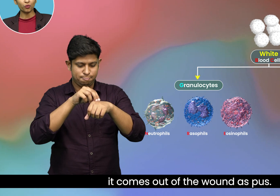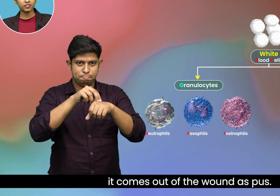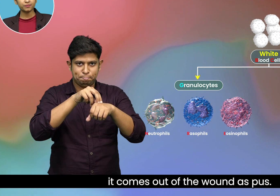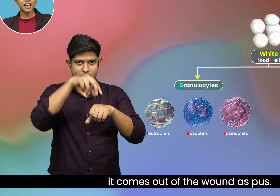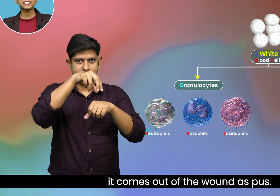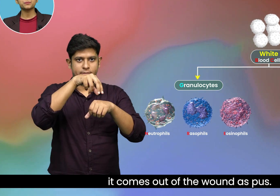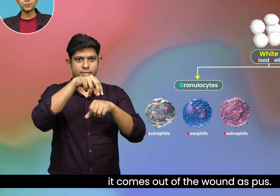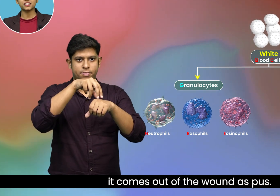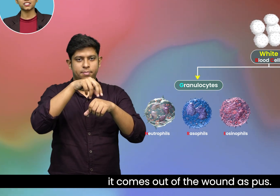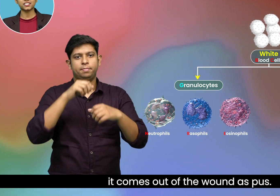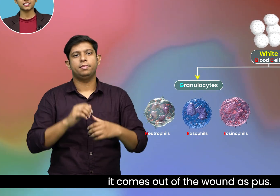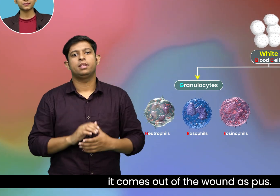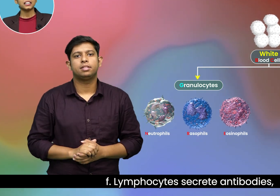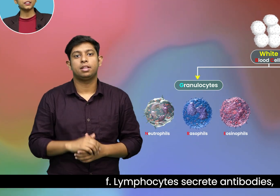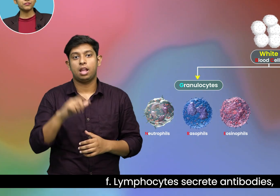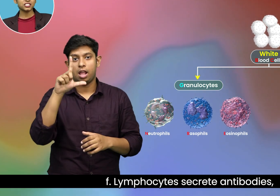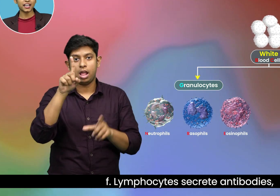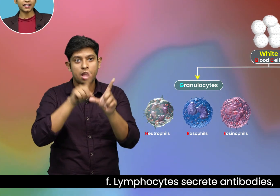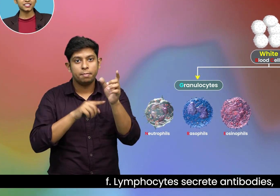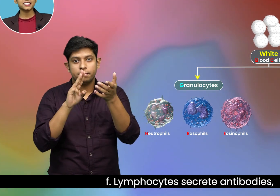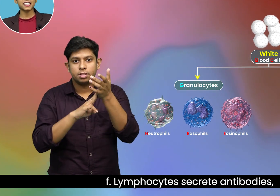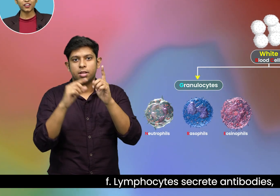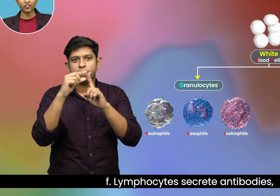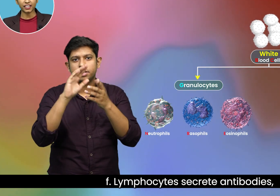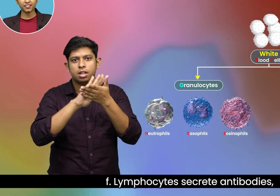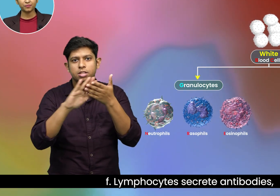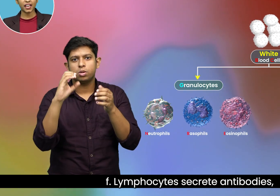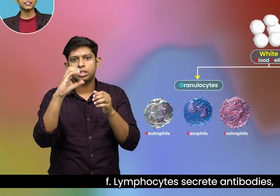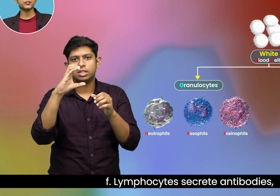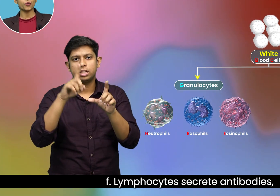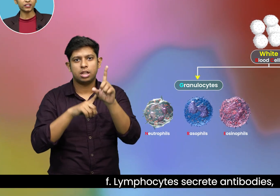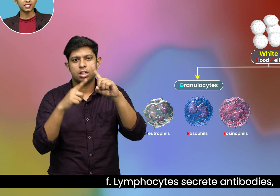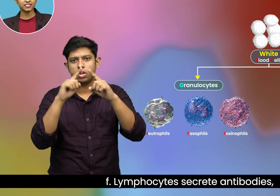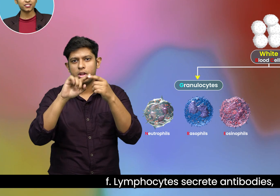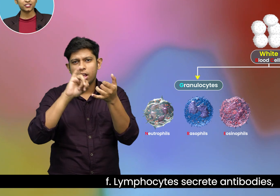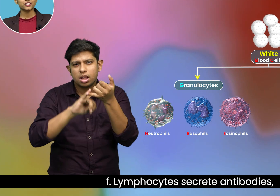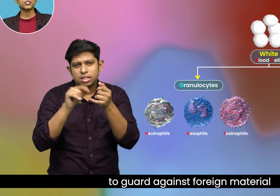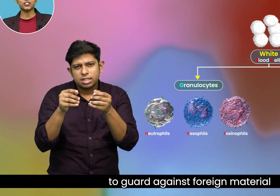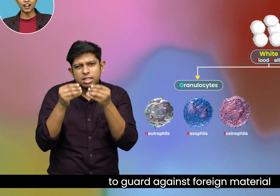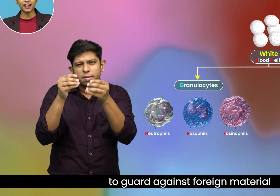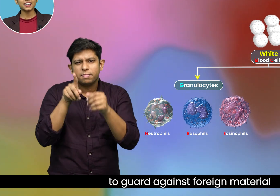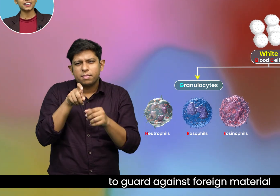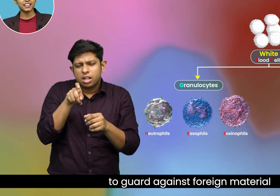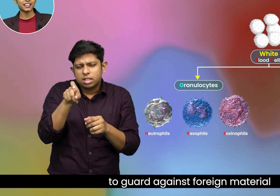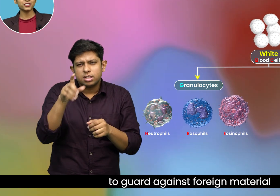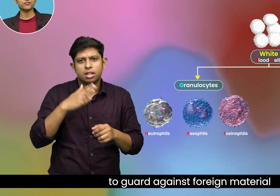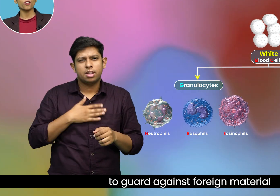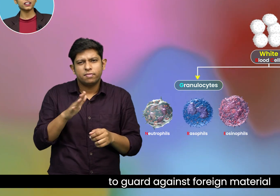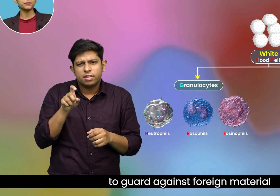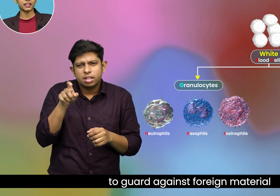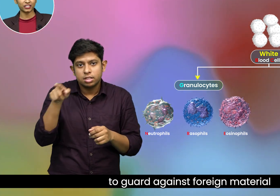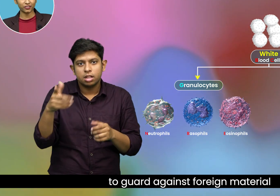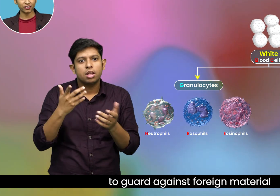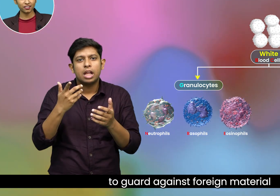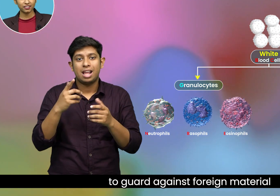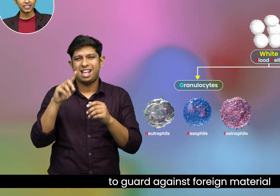the wound as pus. Lymphocytes secrete antibodies to guard against